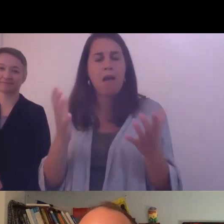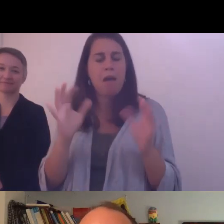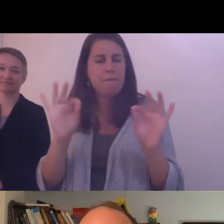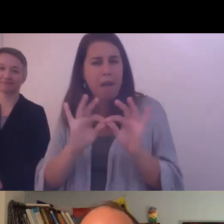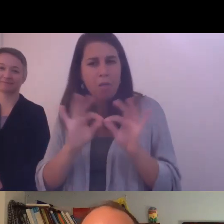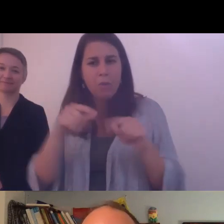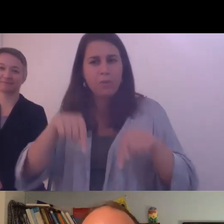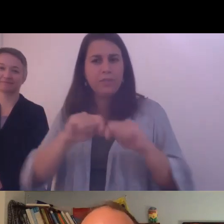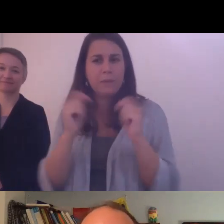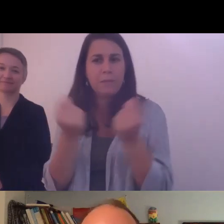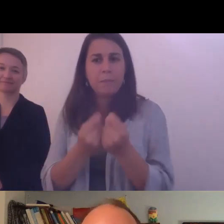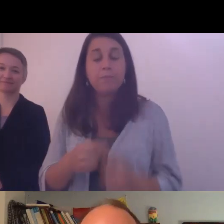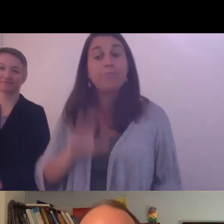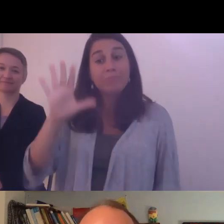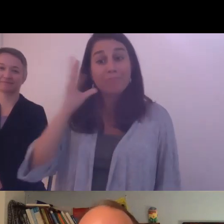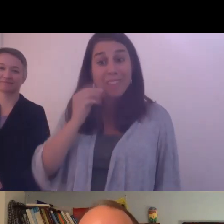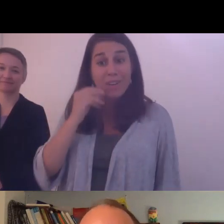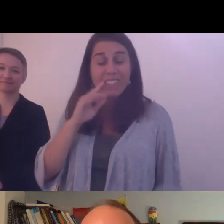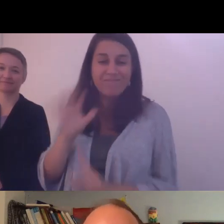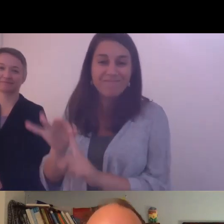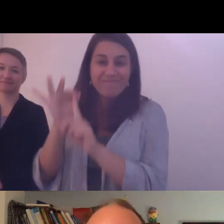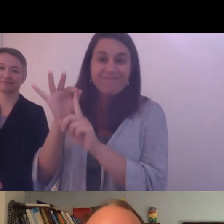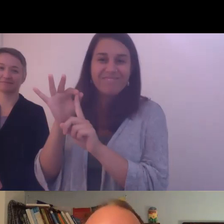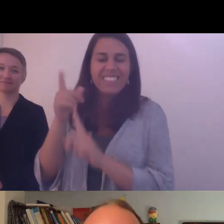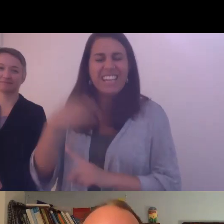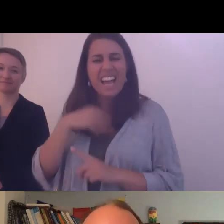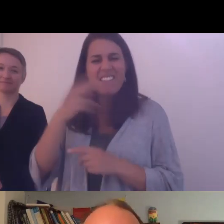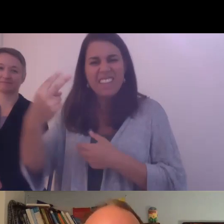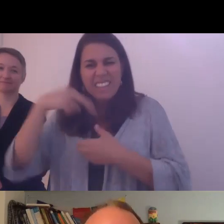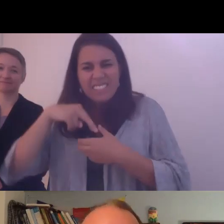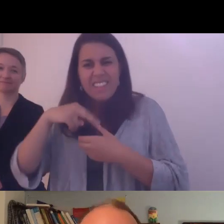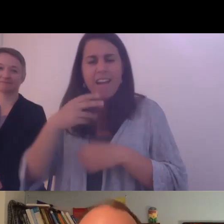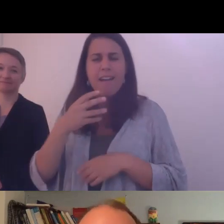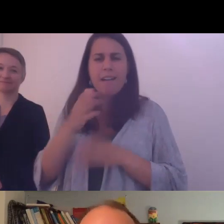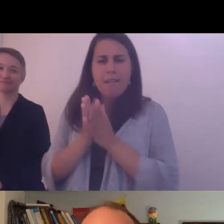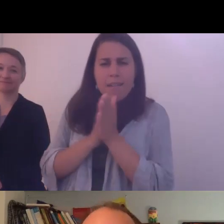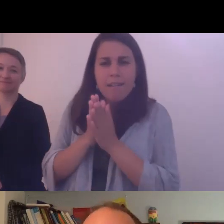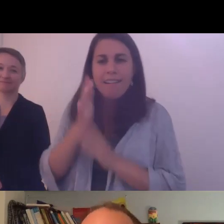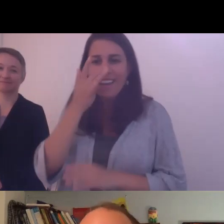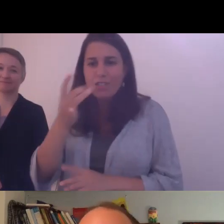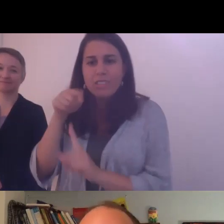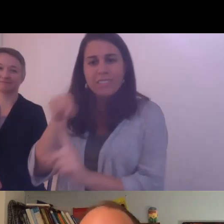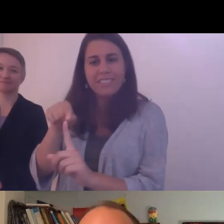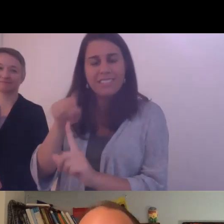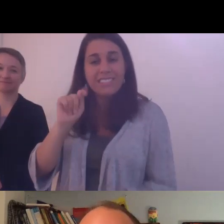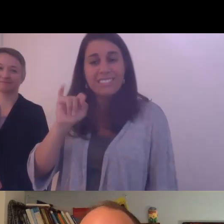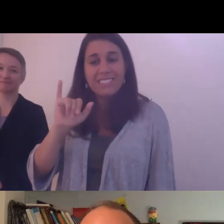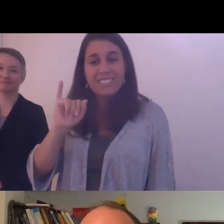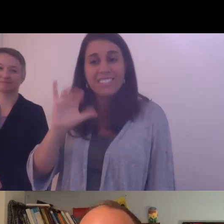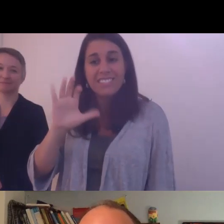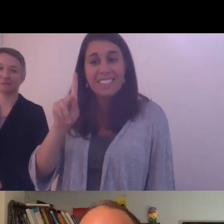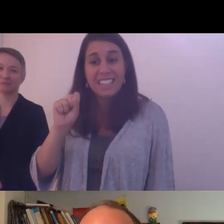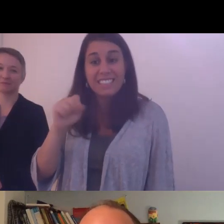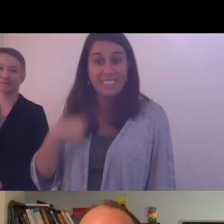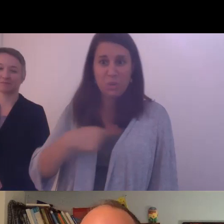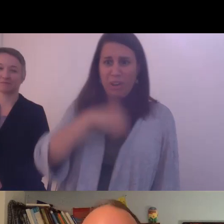has experiences that others don't have. He has a certain insight and interest in ticks, which we didn't know anything about. And in most of